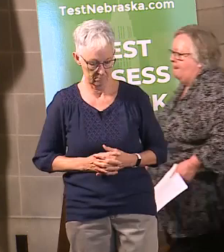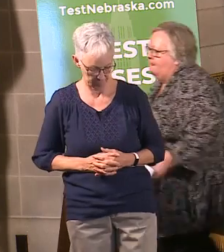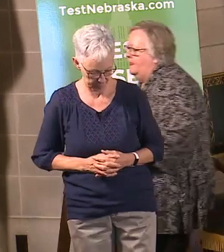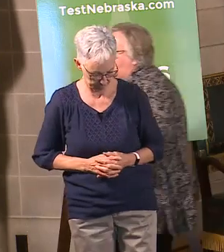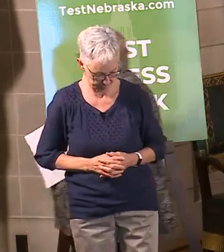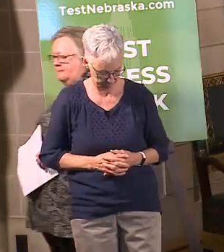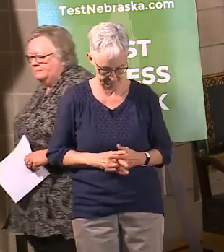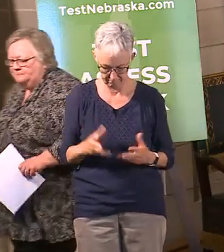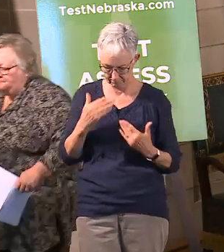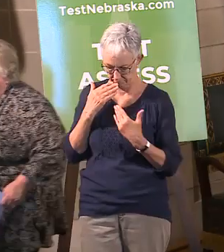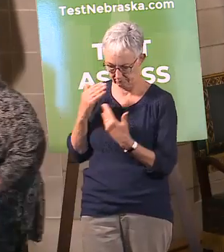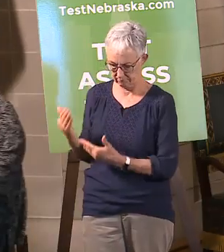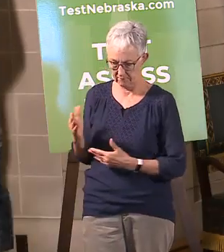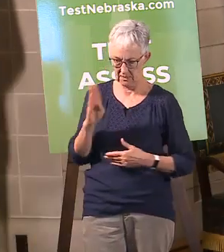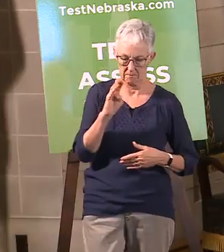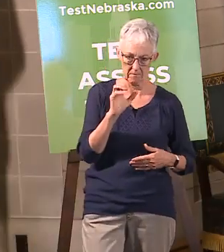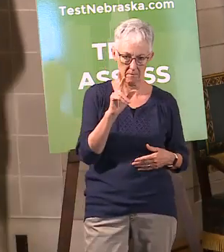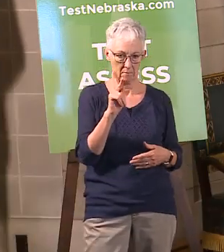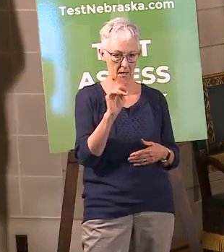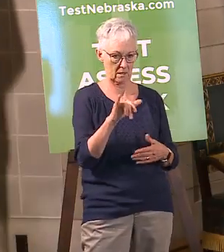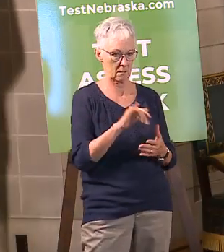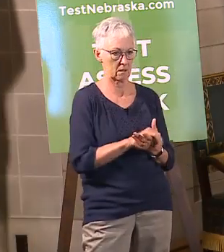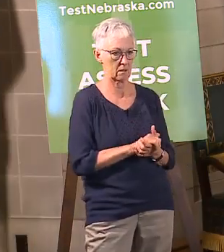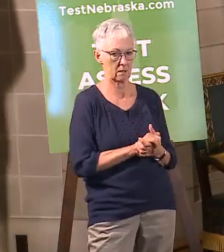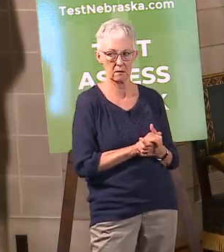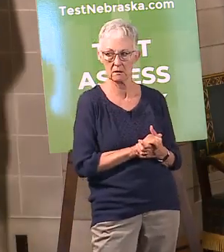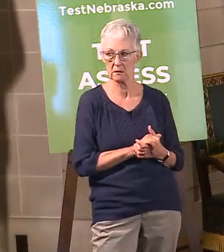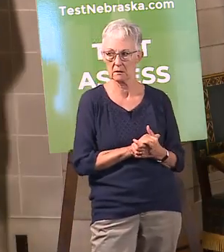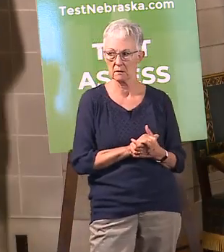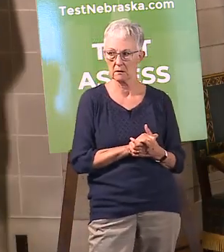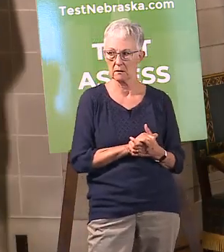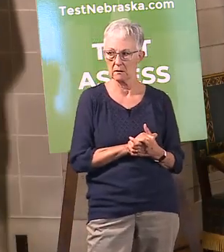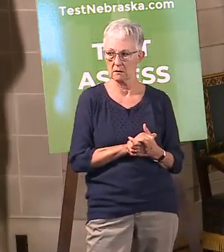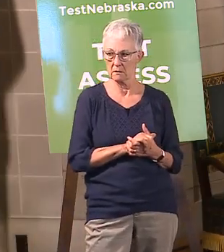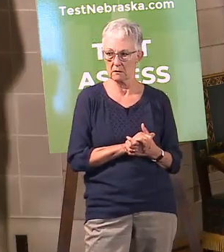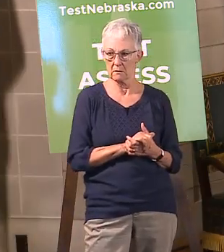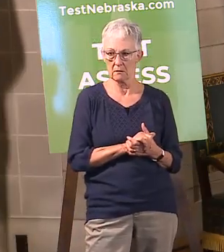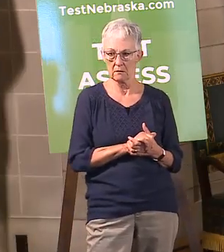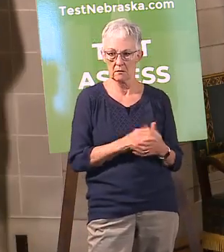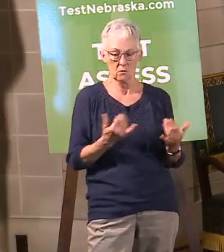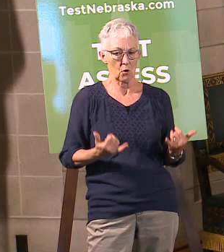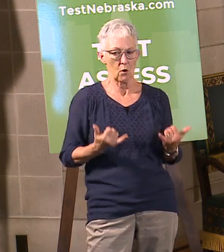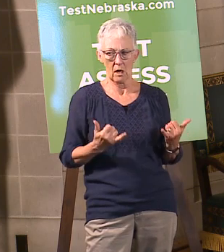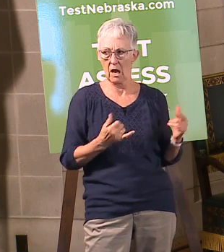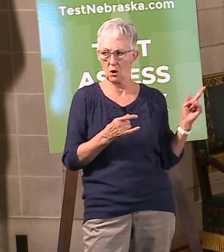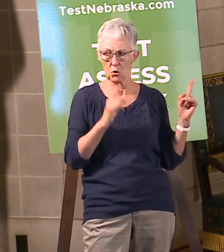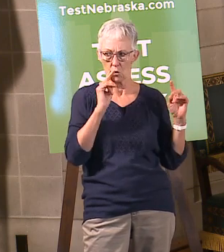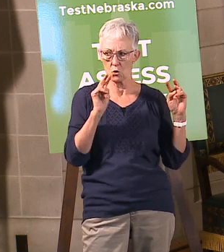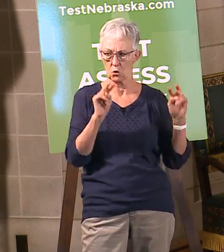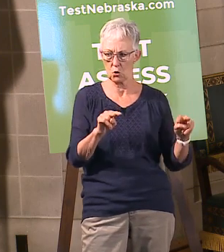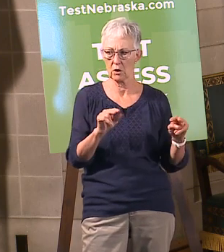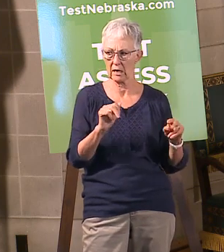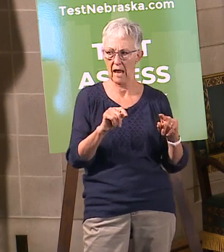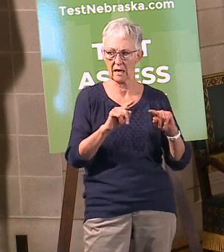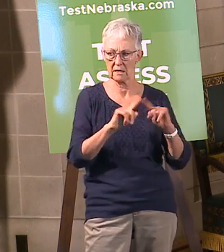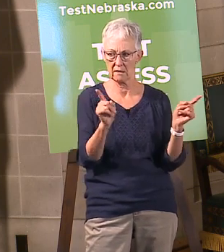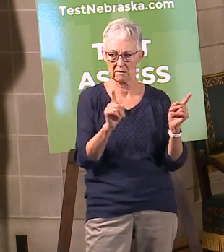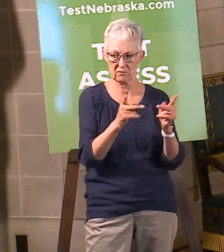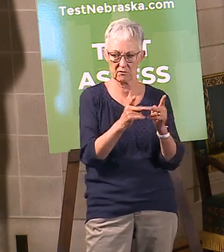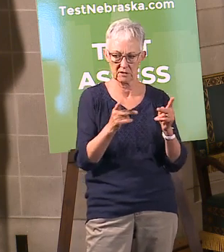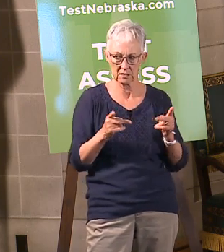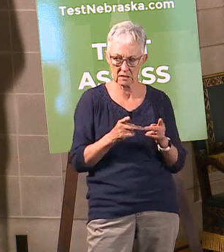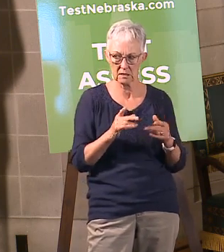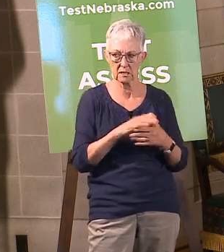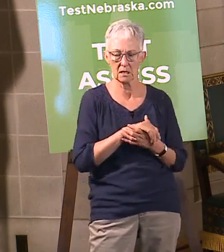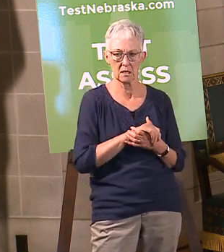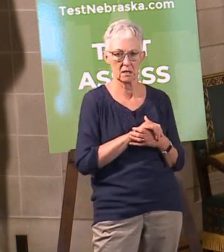Thank you, Becky. And then specifically when it comes to looking at evacuating different facilities, what we'll do is we will evacuate a